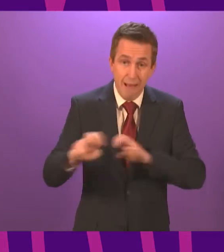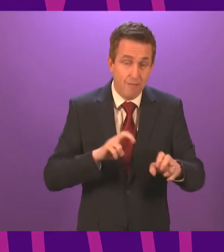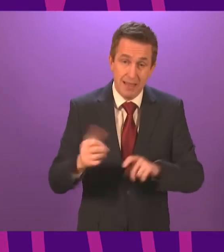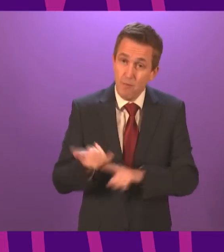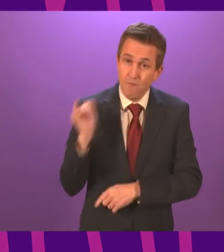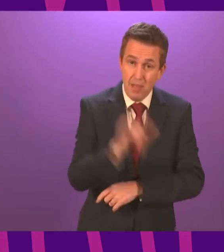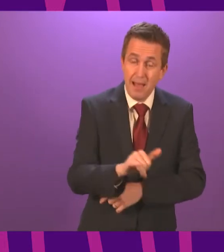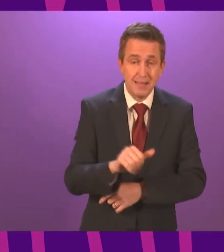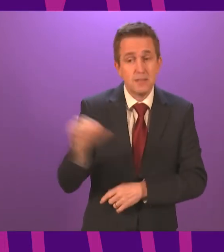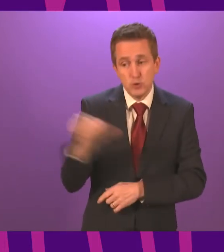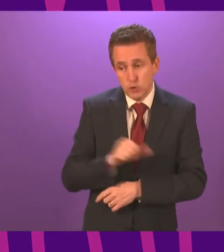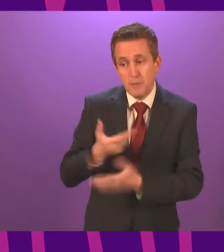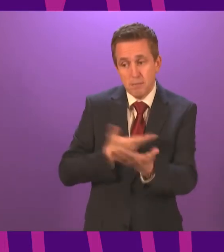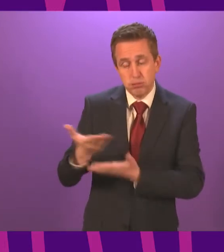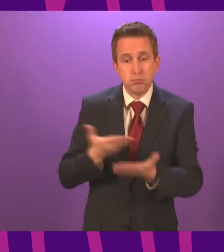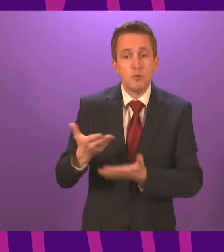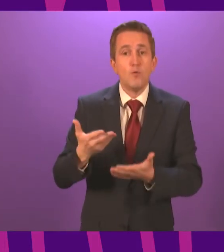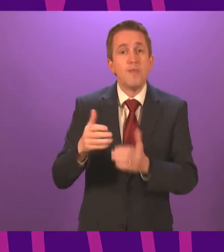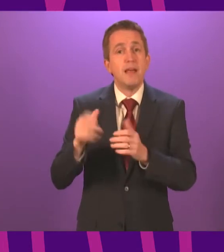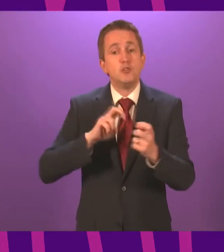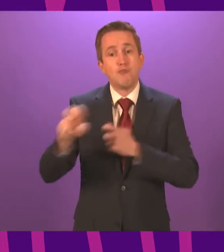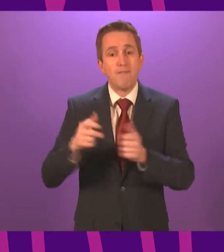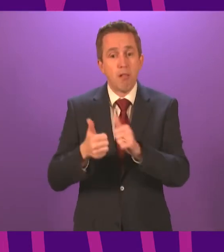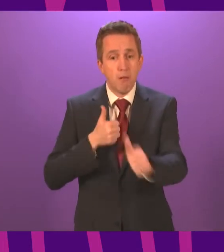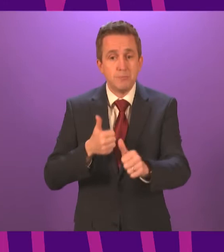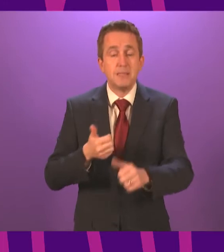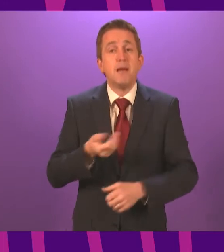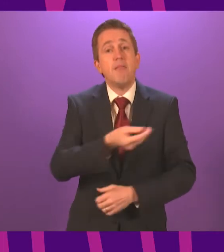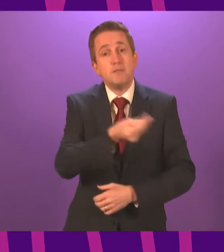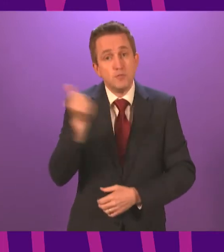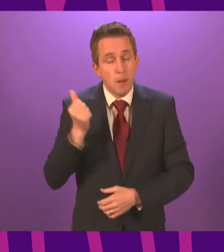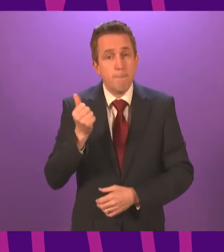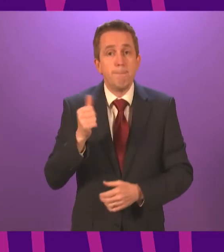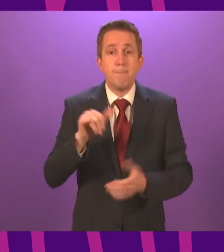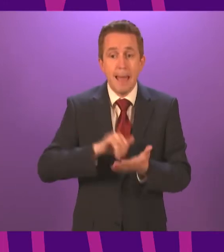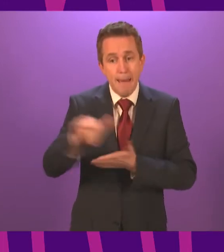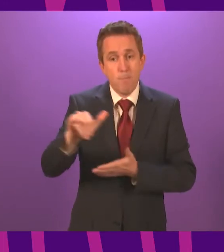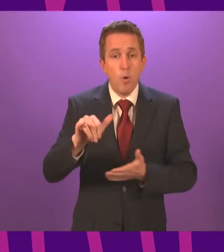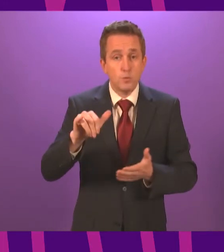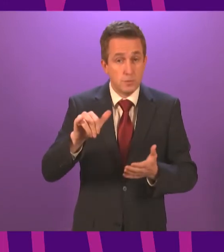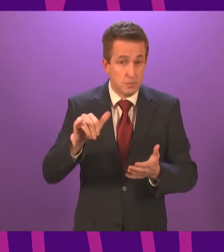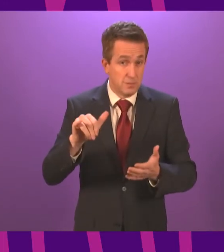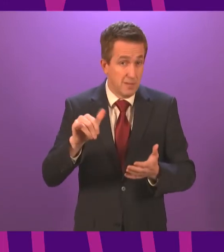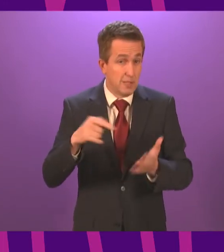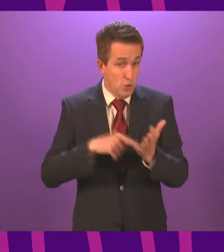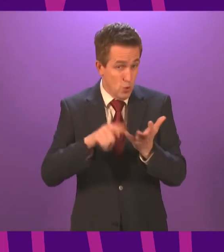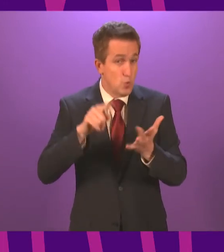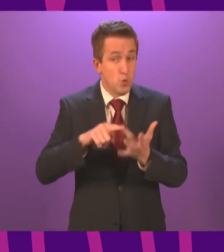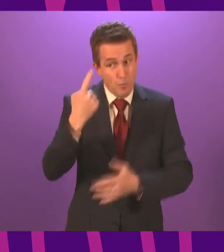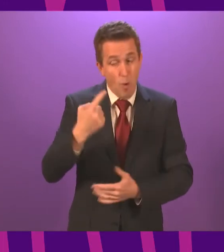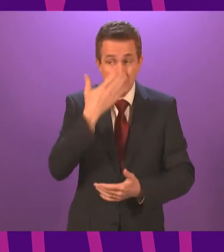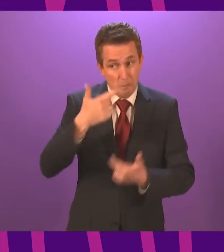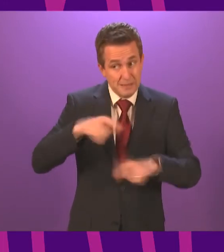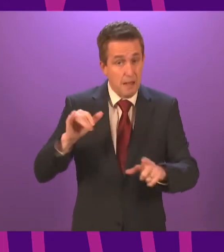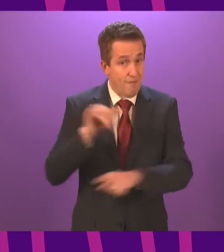with their travel operators. We do know that there has been decisions taken around some flights in particular airports as well, including TUI. So it's a point